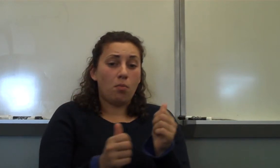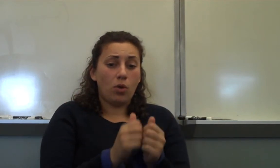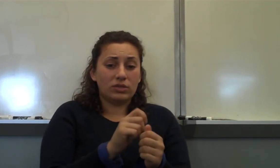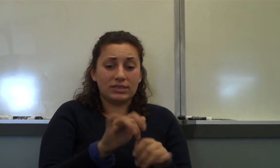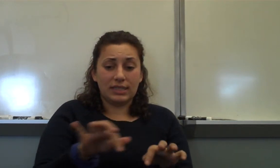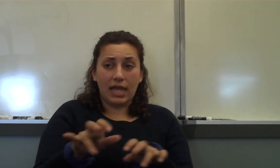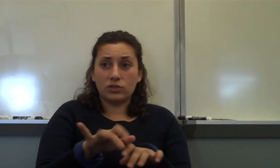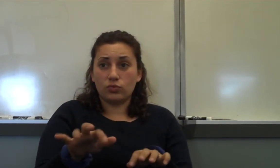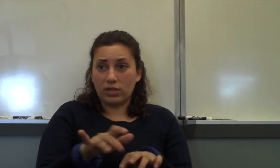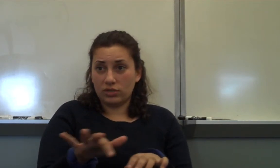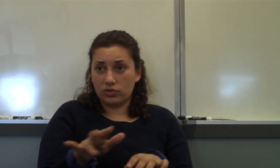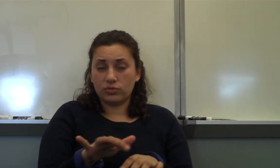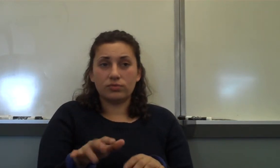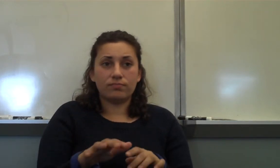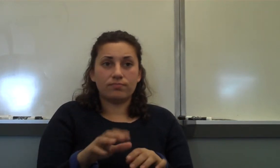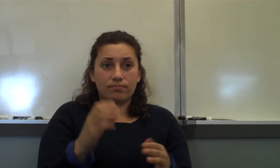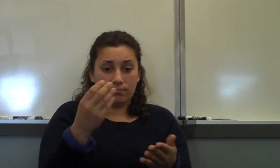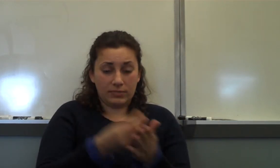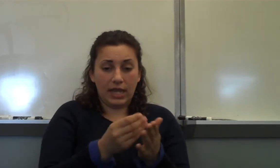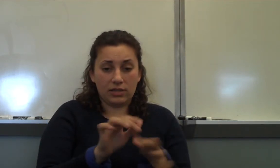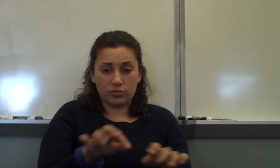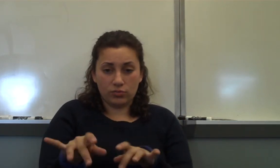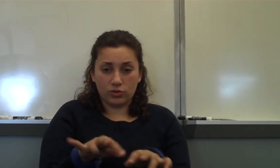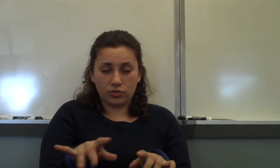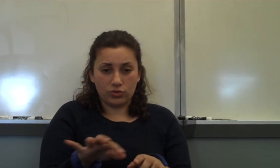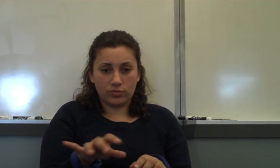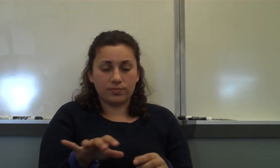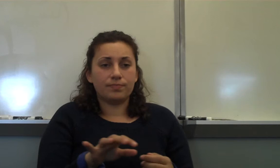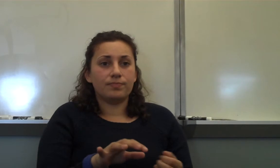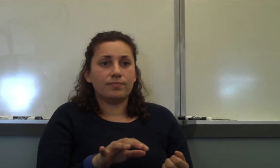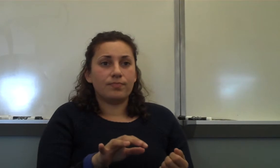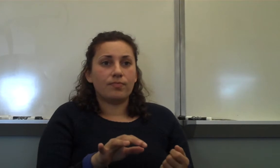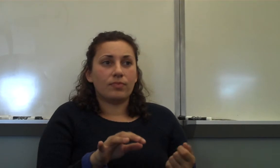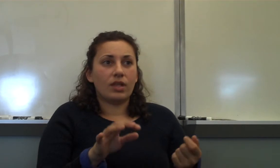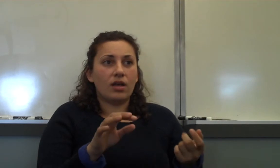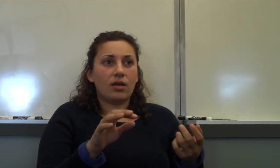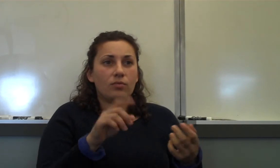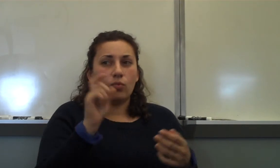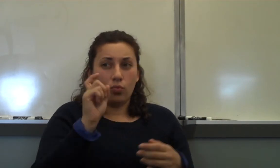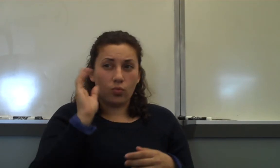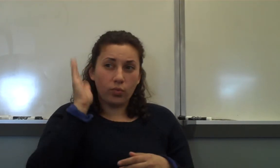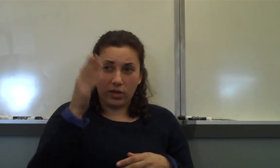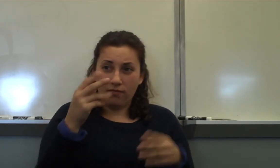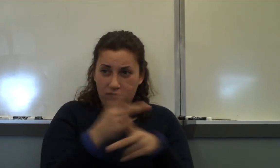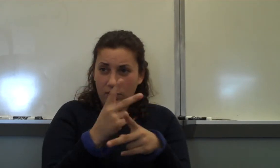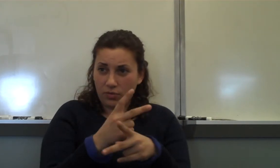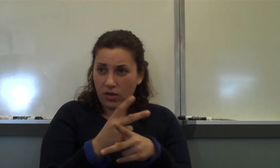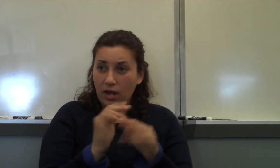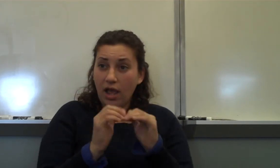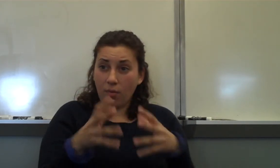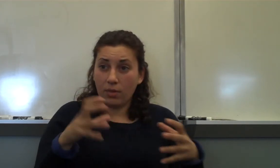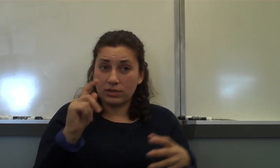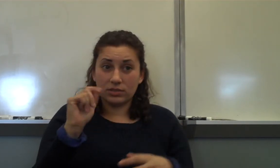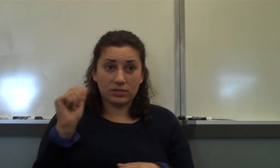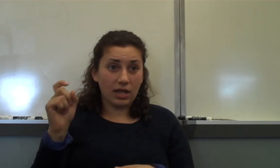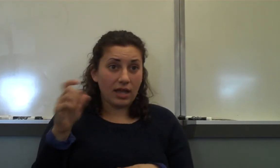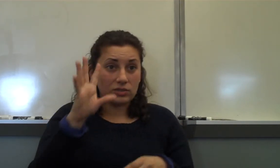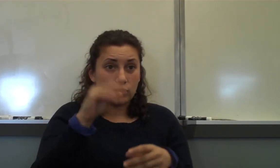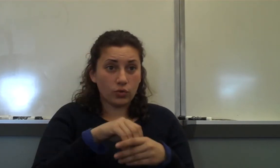calculate tax on that amount. Okay? Now, this is not the percentage we have here. We have about 10%,